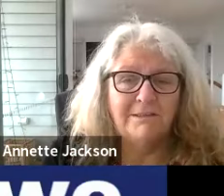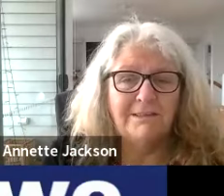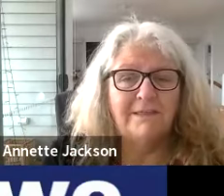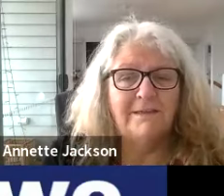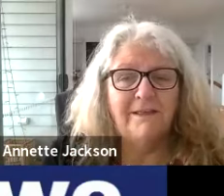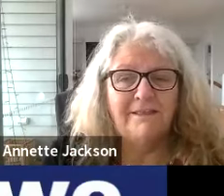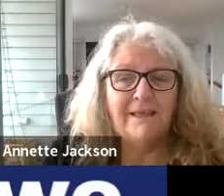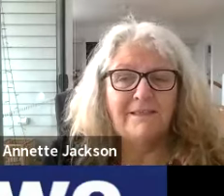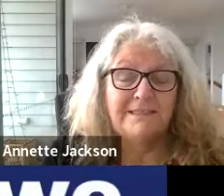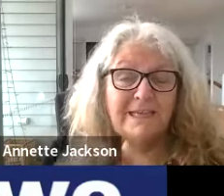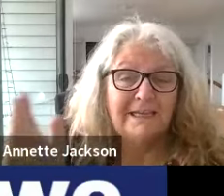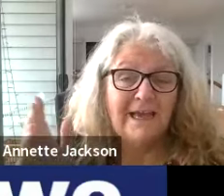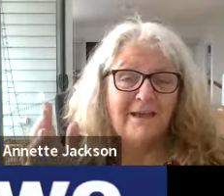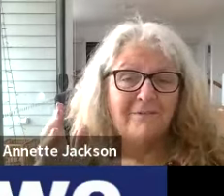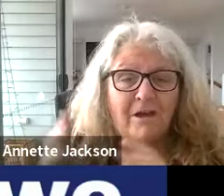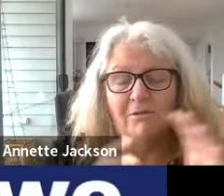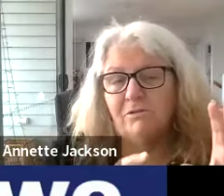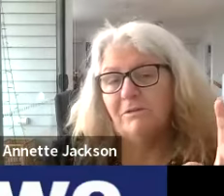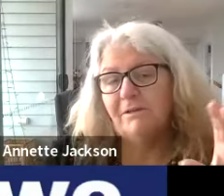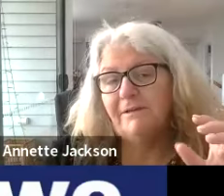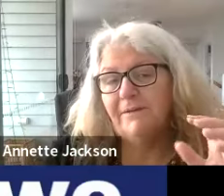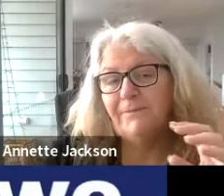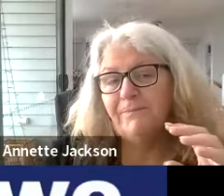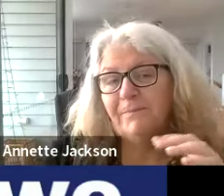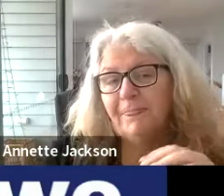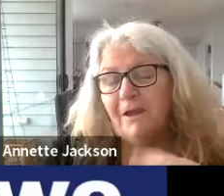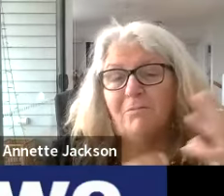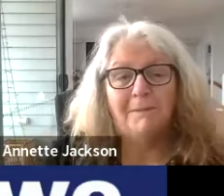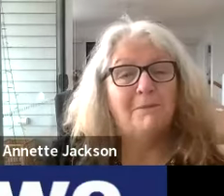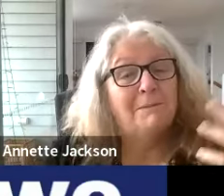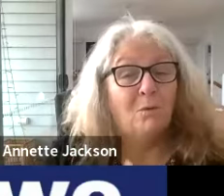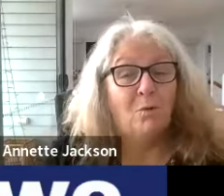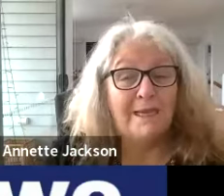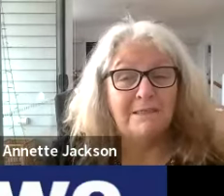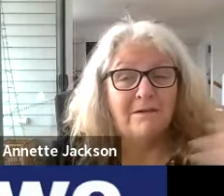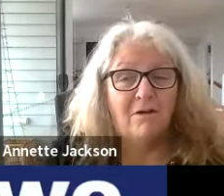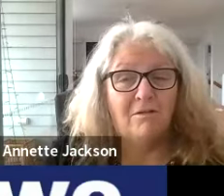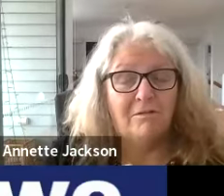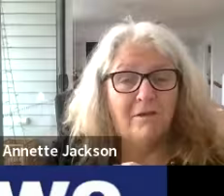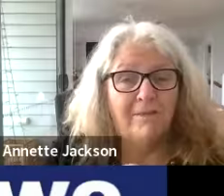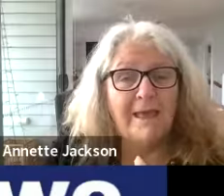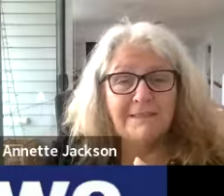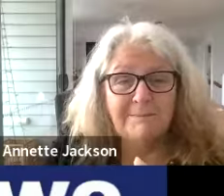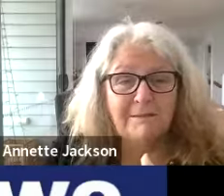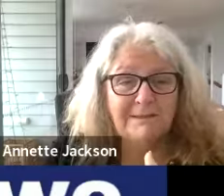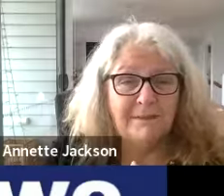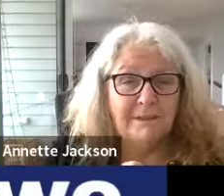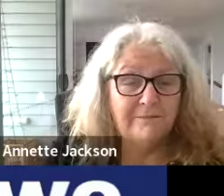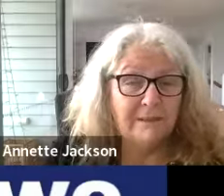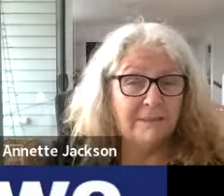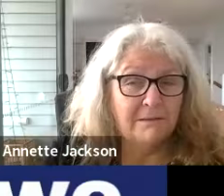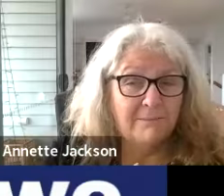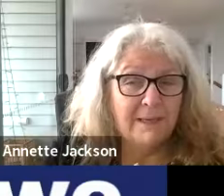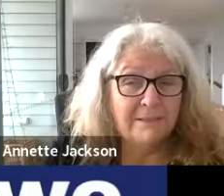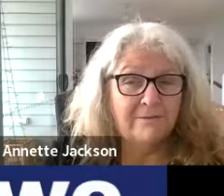more chaos than the second half, I'd probably put a bit more weight on that just because of